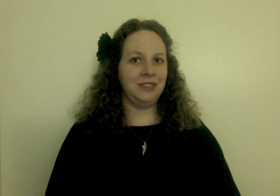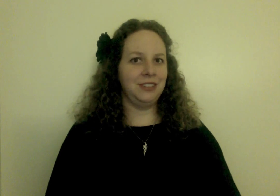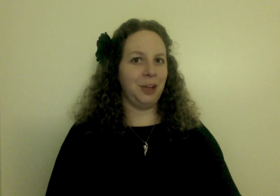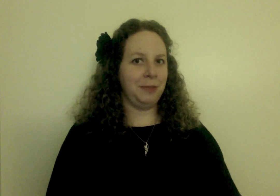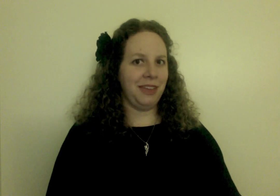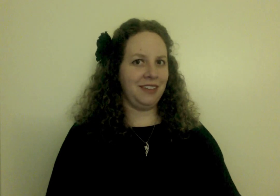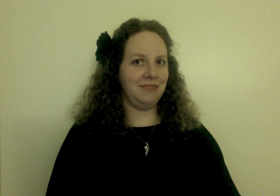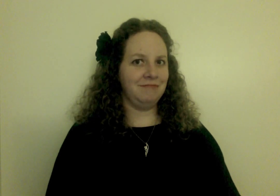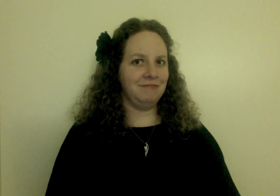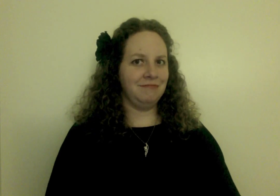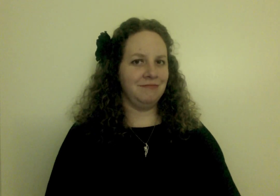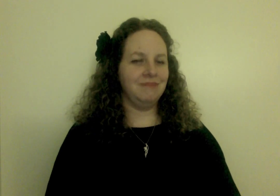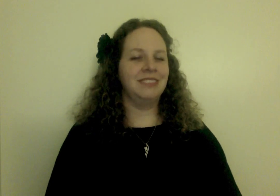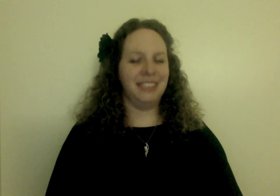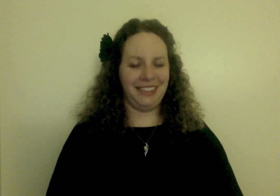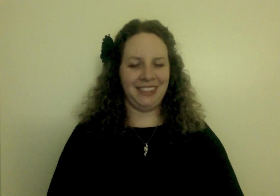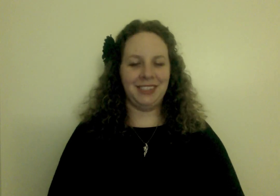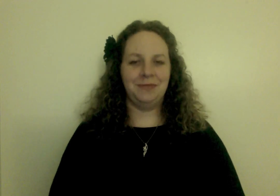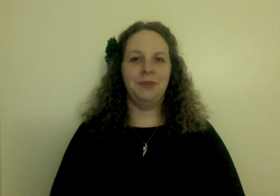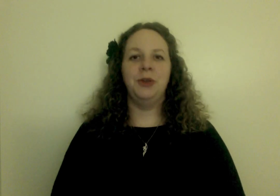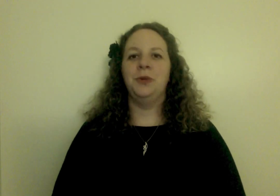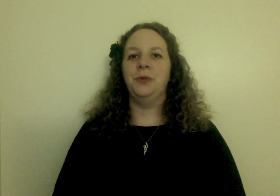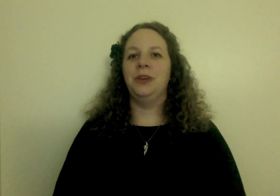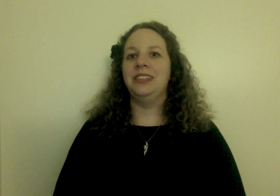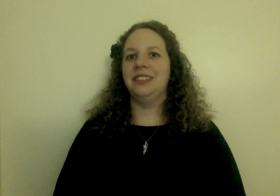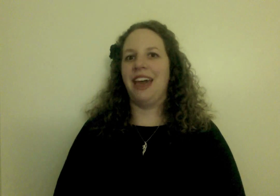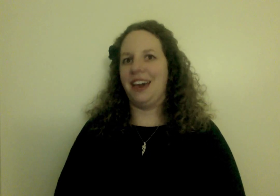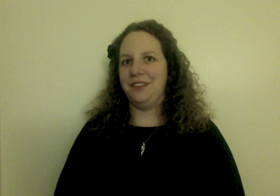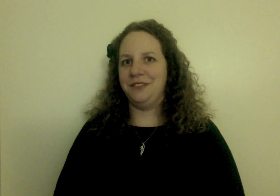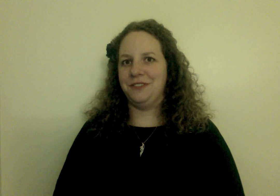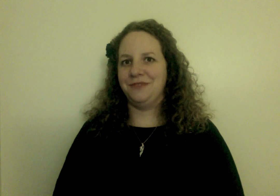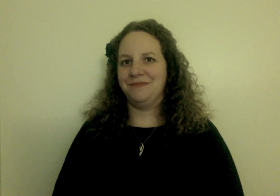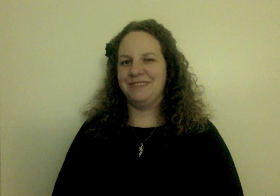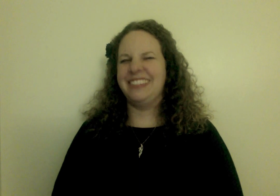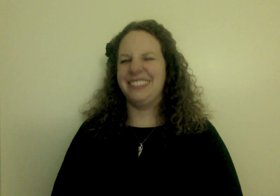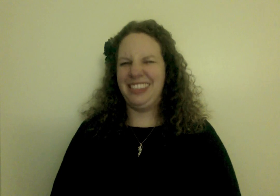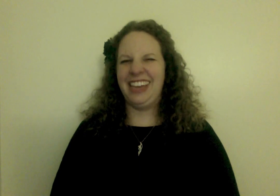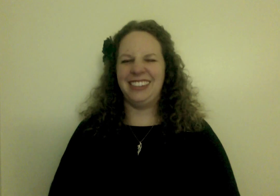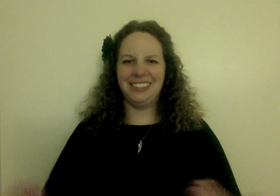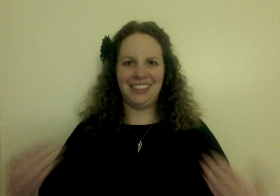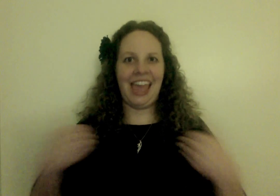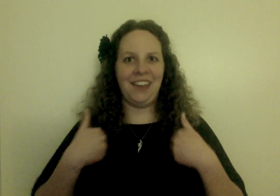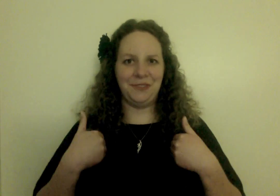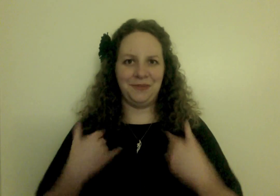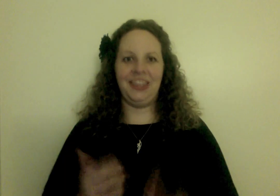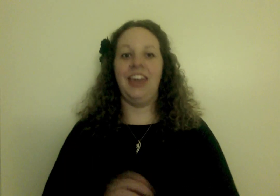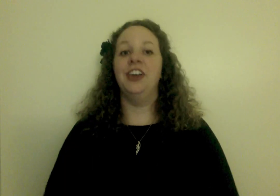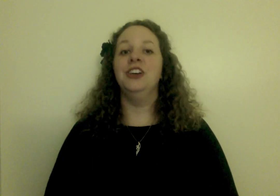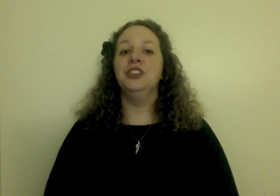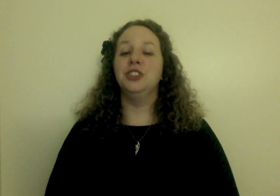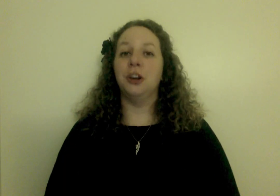Topic. Tickets. What is have? Yes. Have. Have. So.